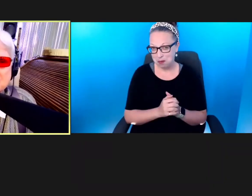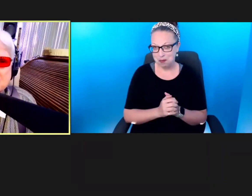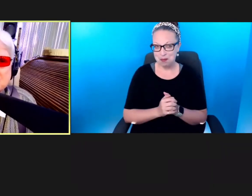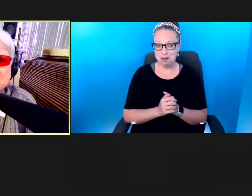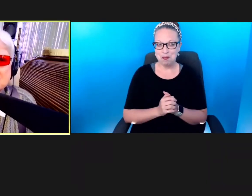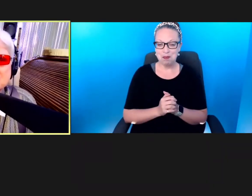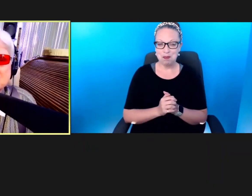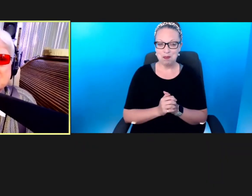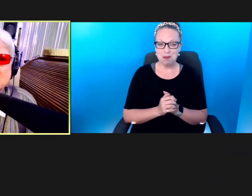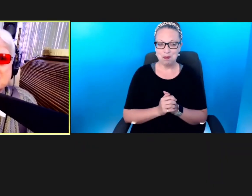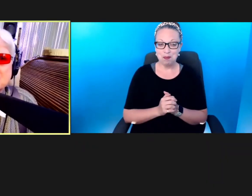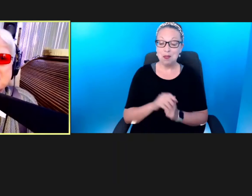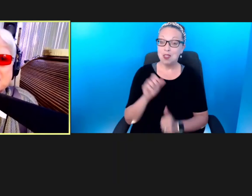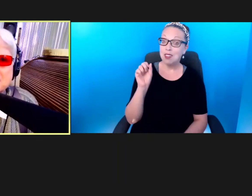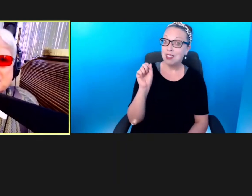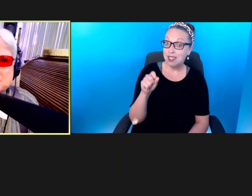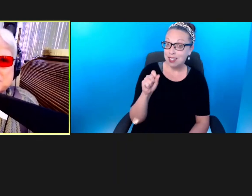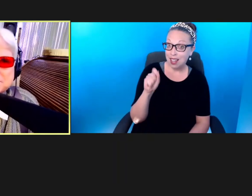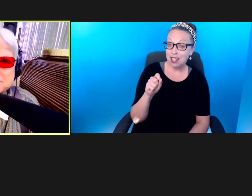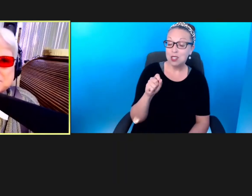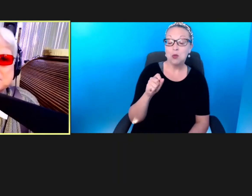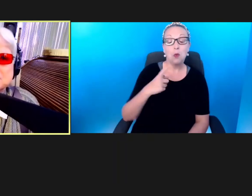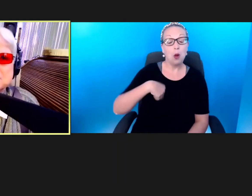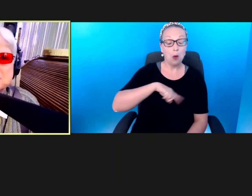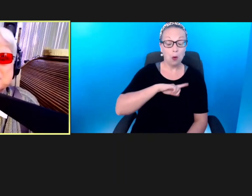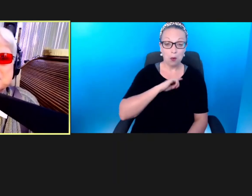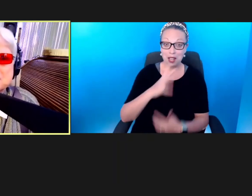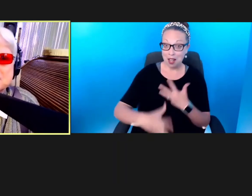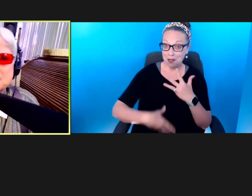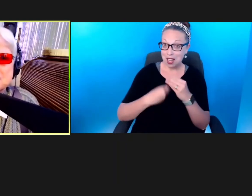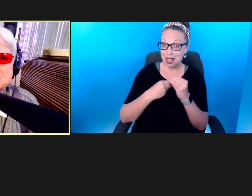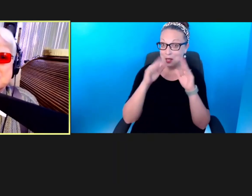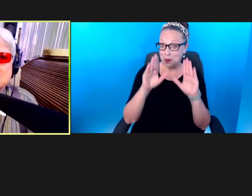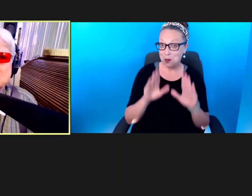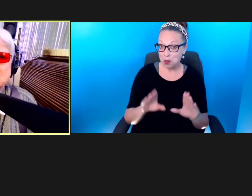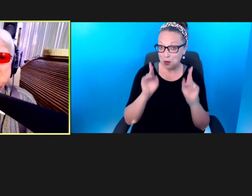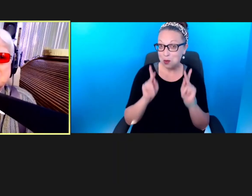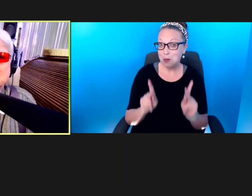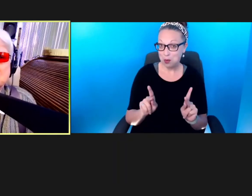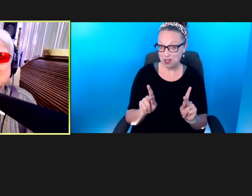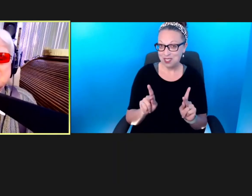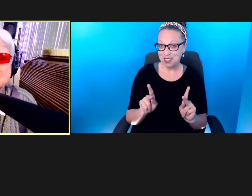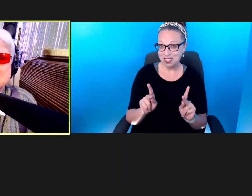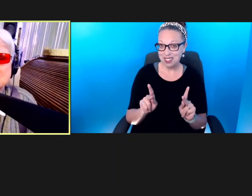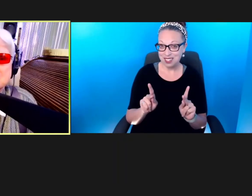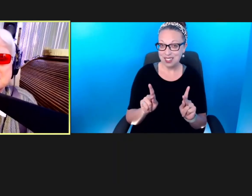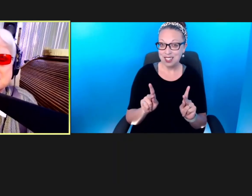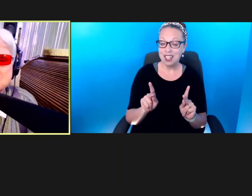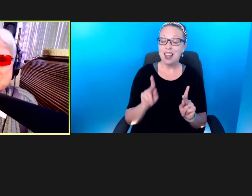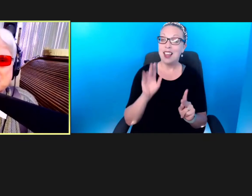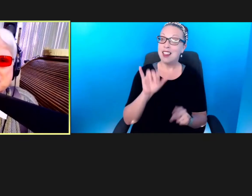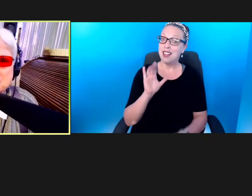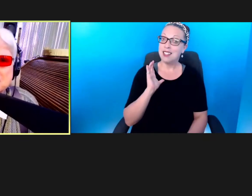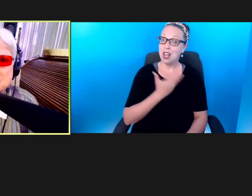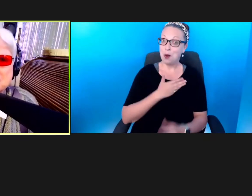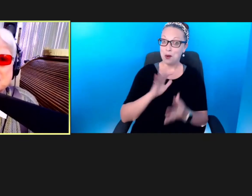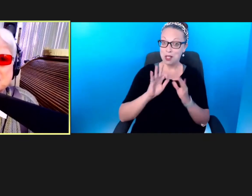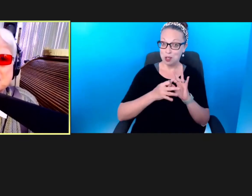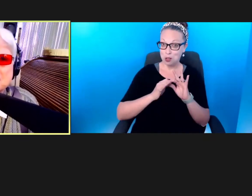Yes, well, we have added a wonderful person that is our